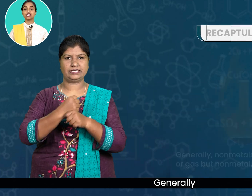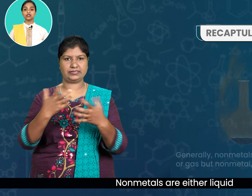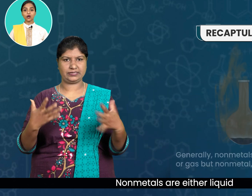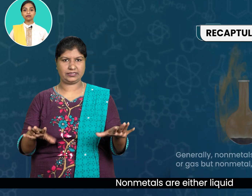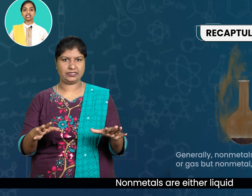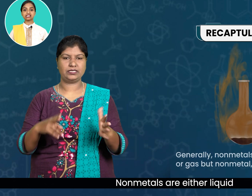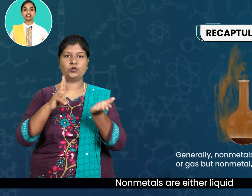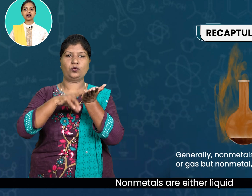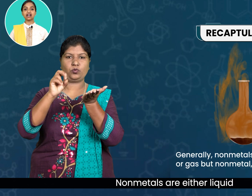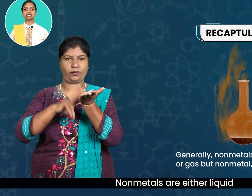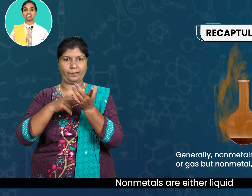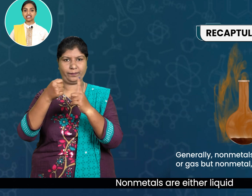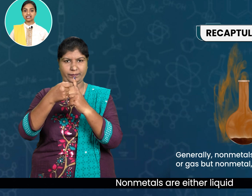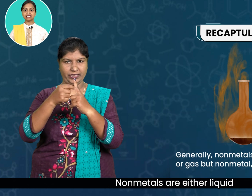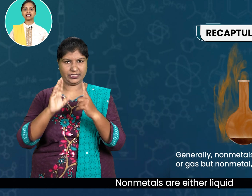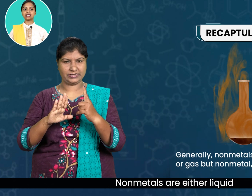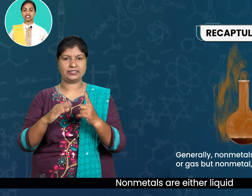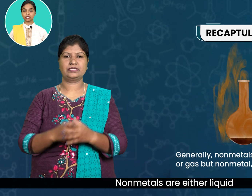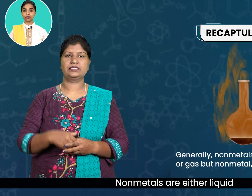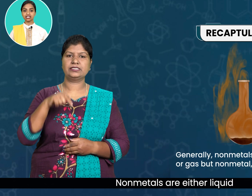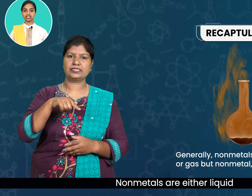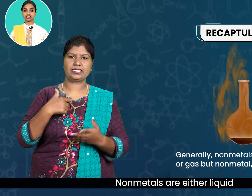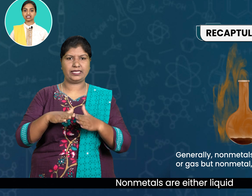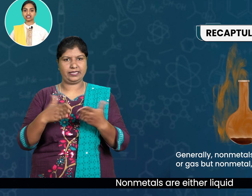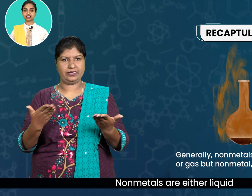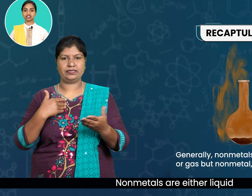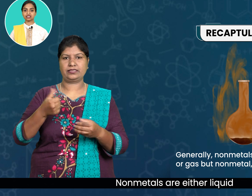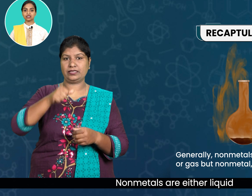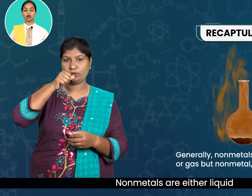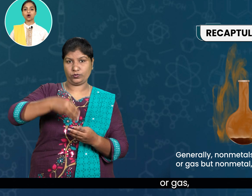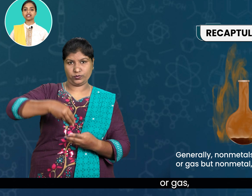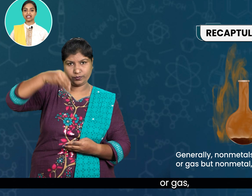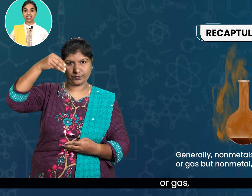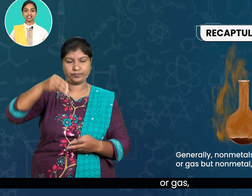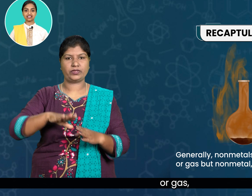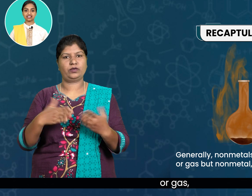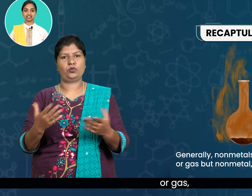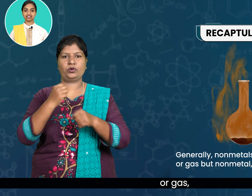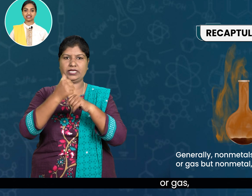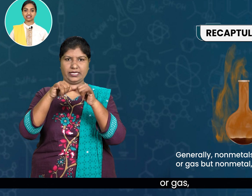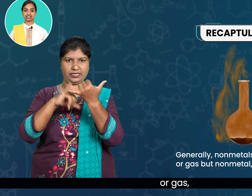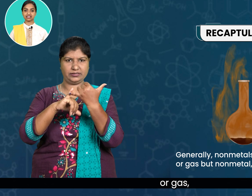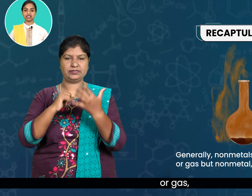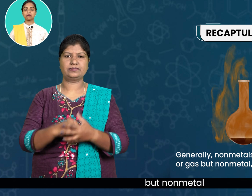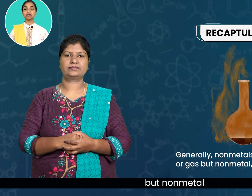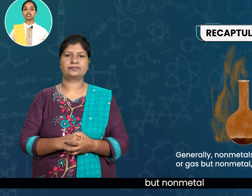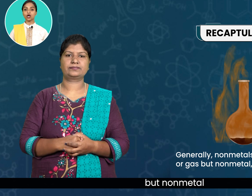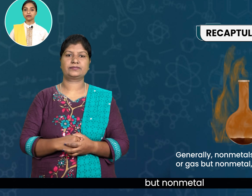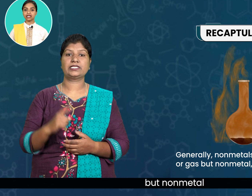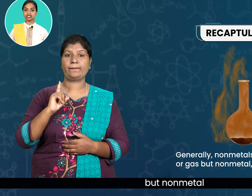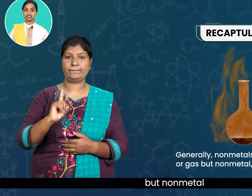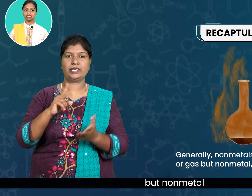Generally, non-metals are either liquid or gas,